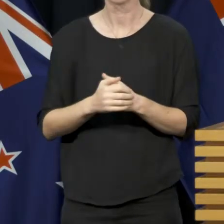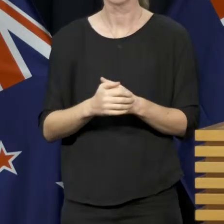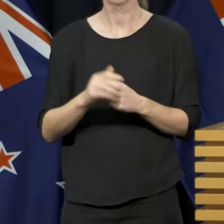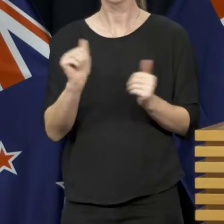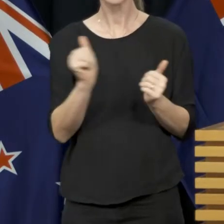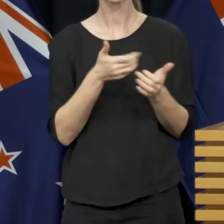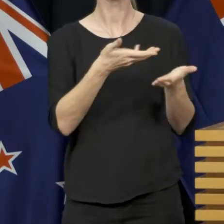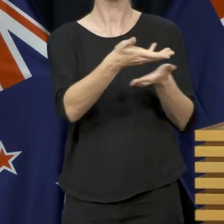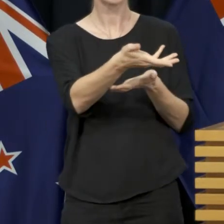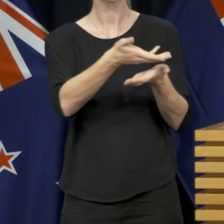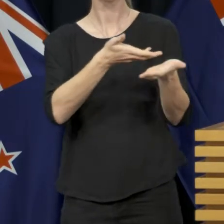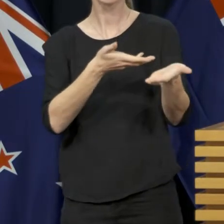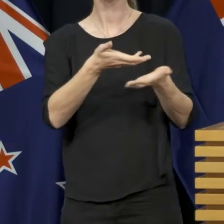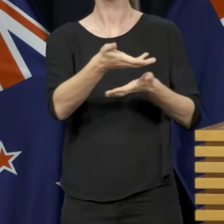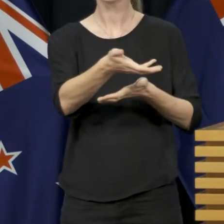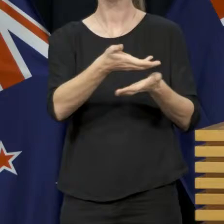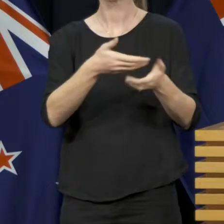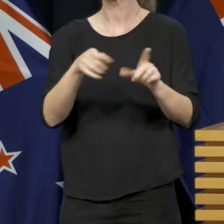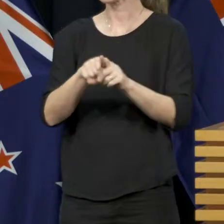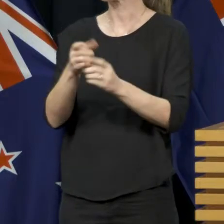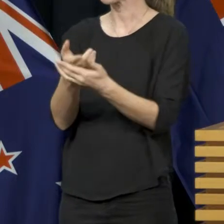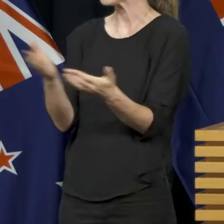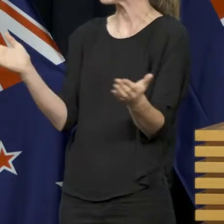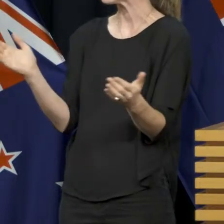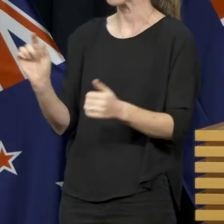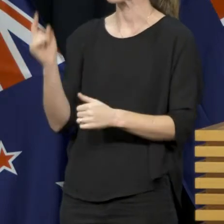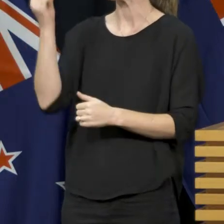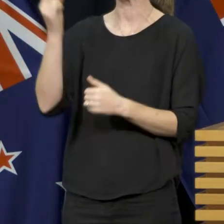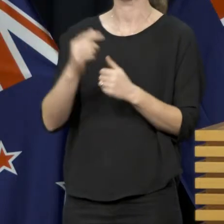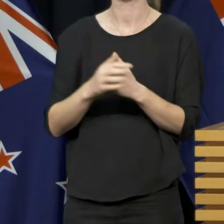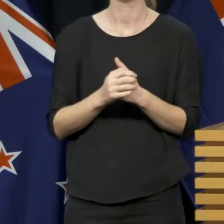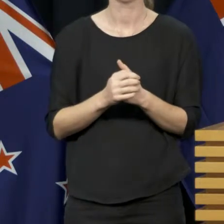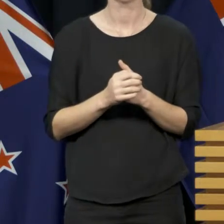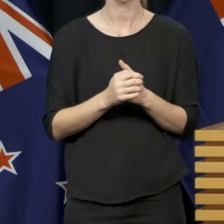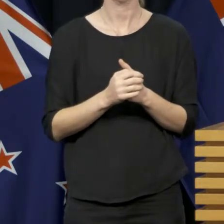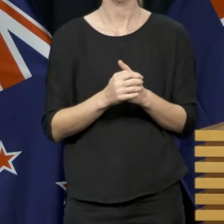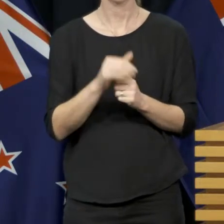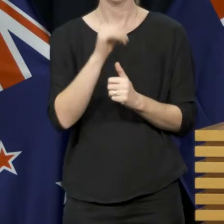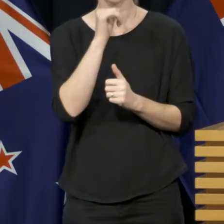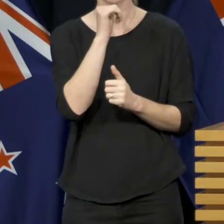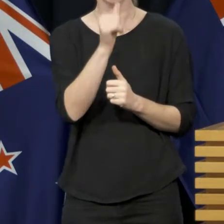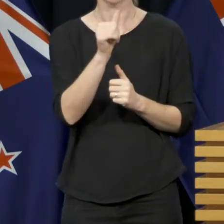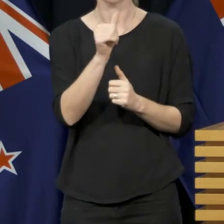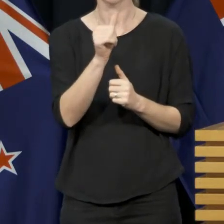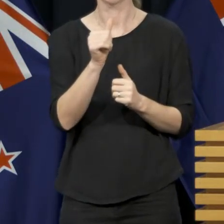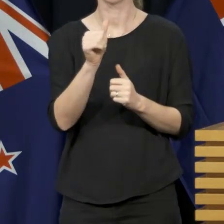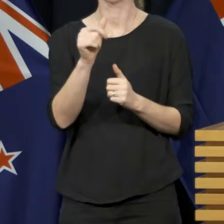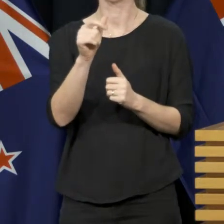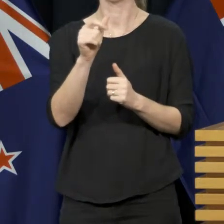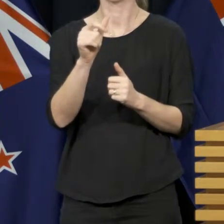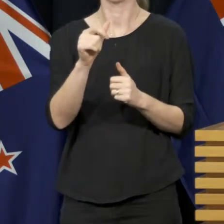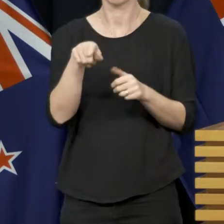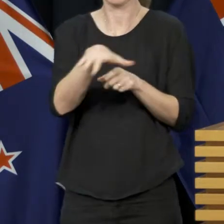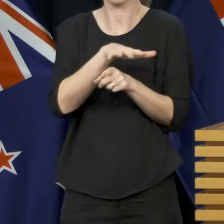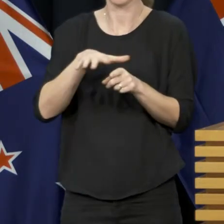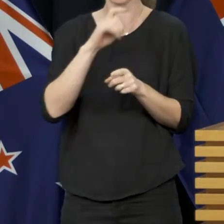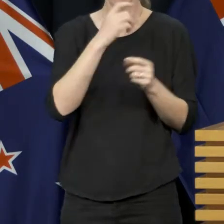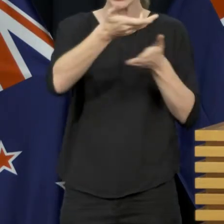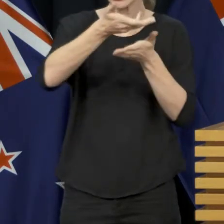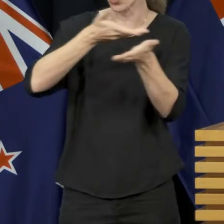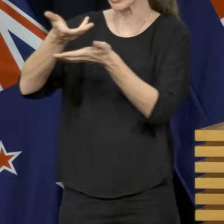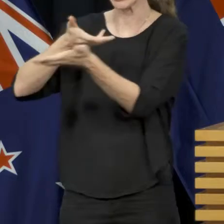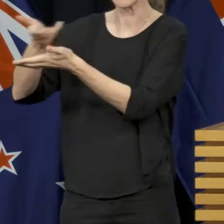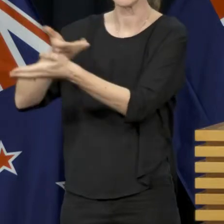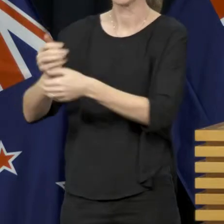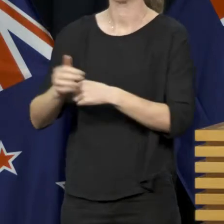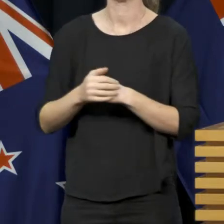had a conversation with Dr. Clark, as I would with any of my Cabinet colleagues, when we have something as significant as a COVID response to work through as a